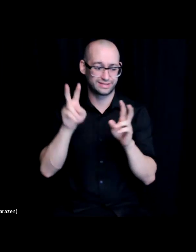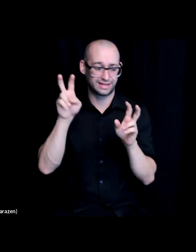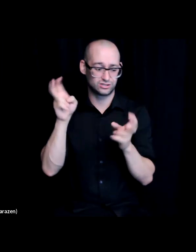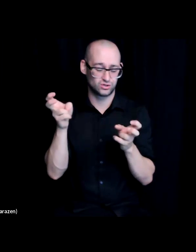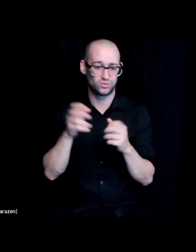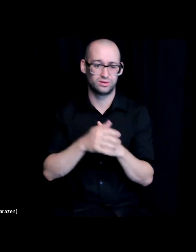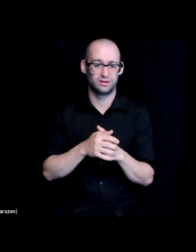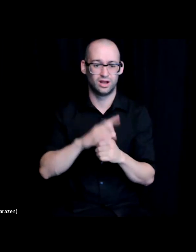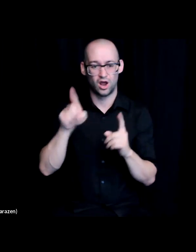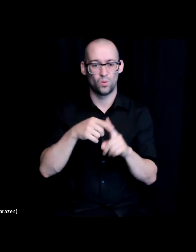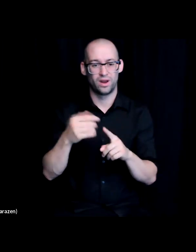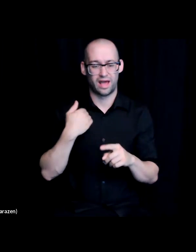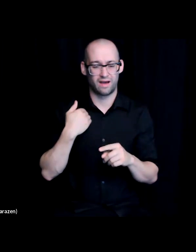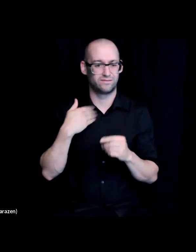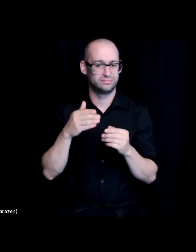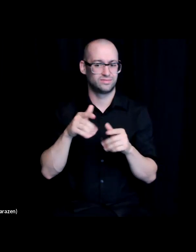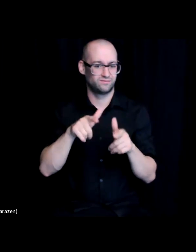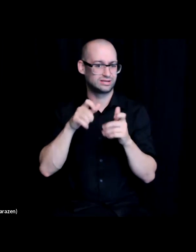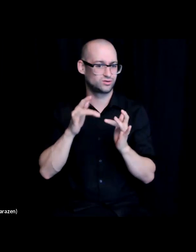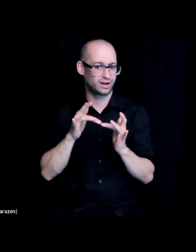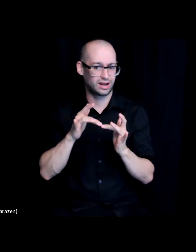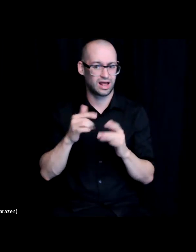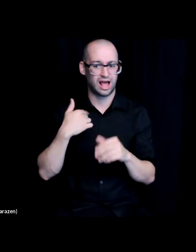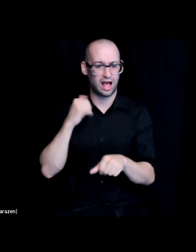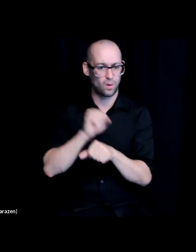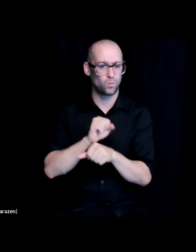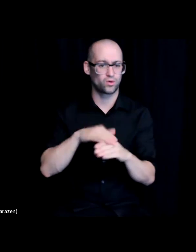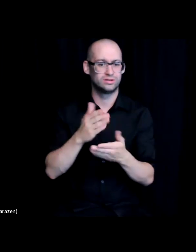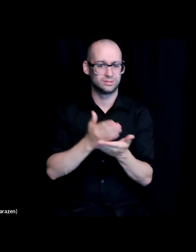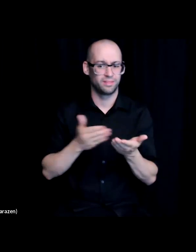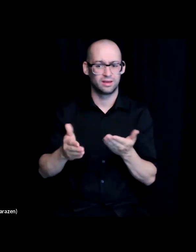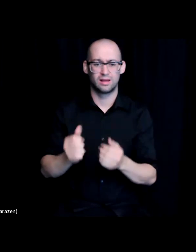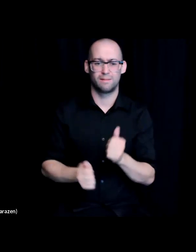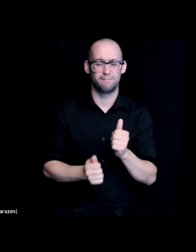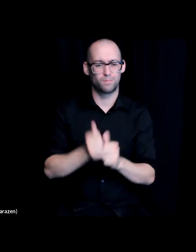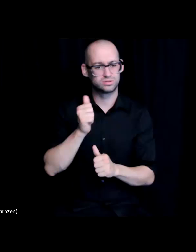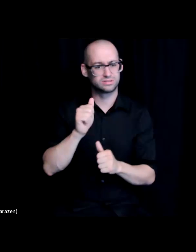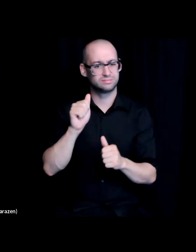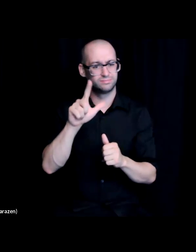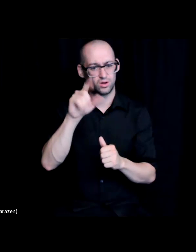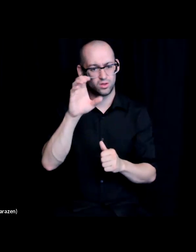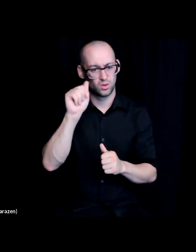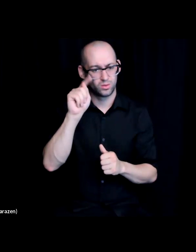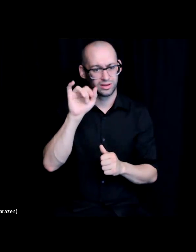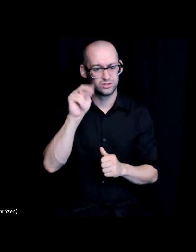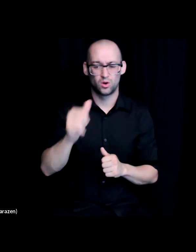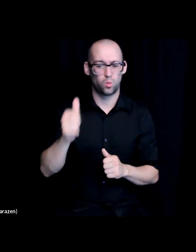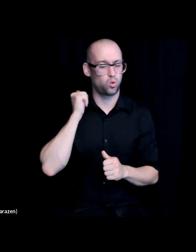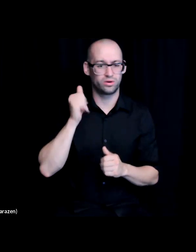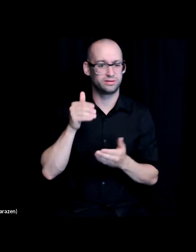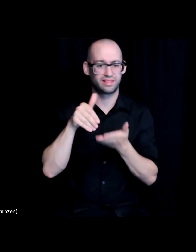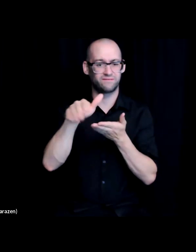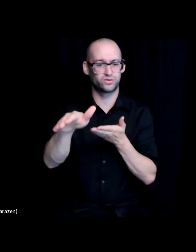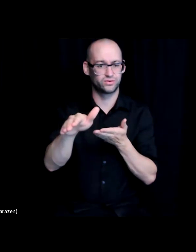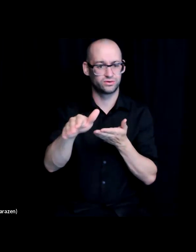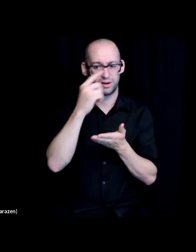When I do have broadband and, I order something, many of the locations won't even deliver. They won't even take my